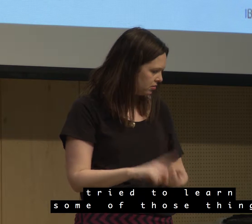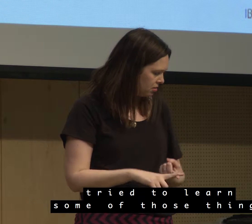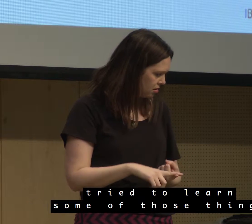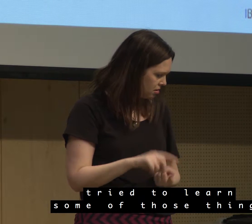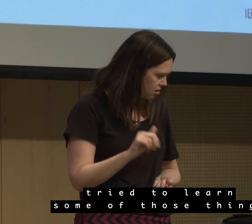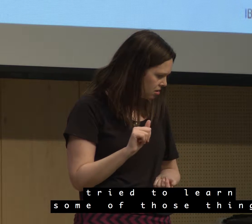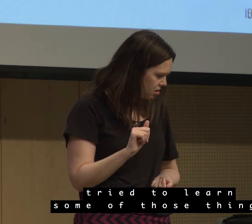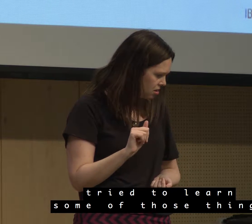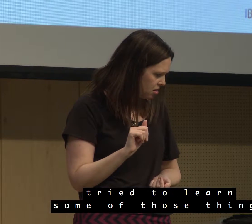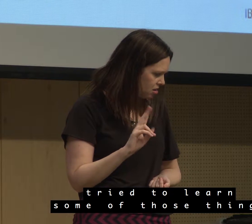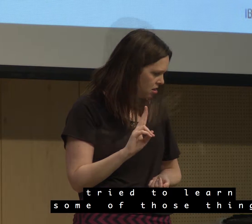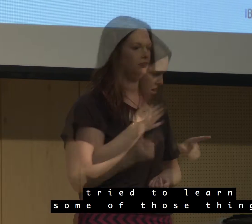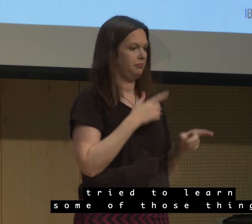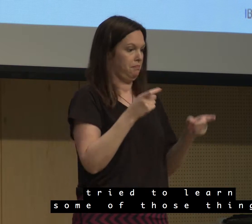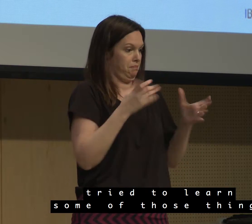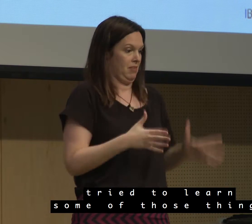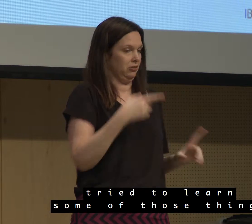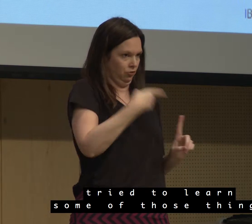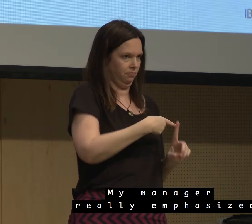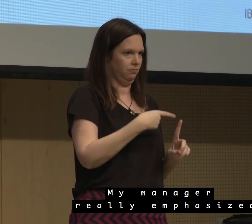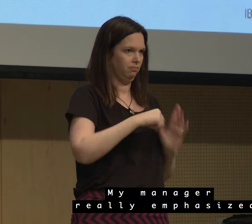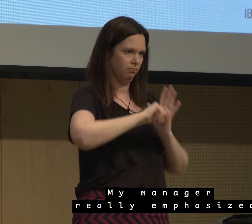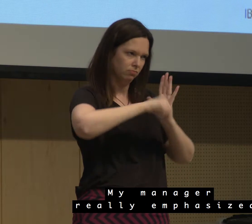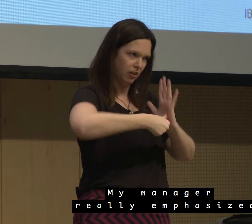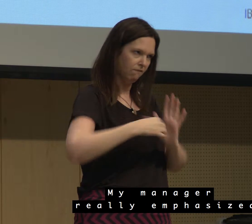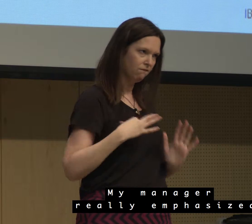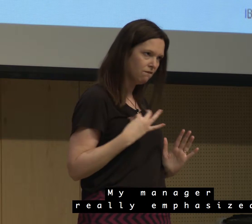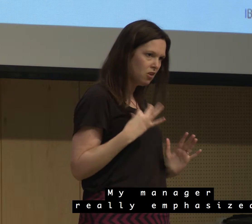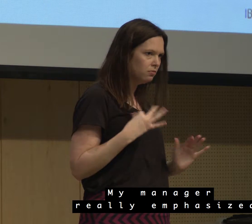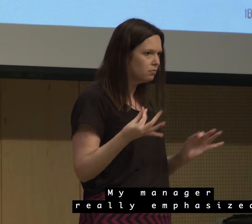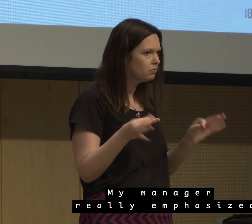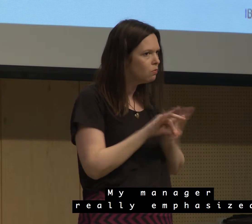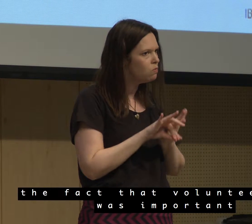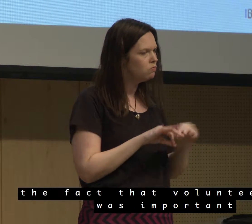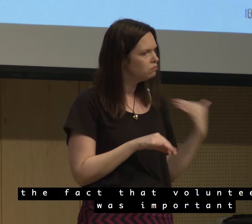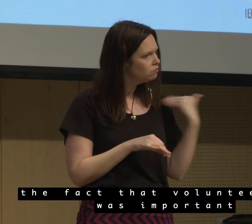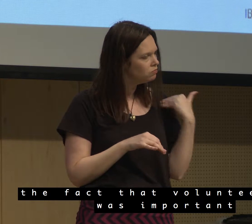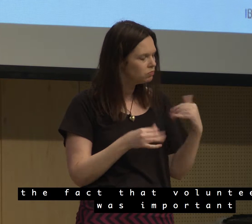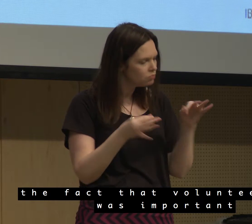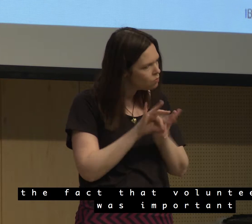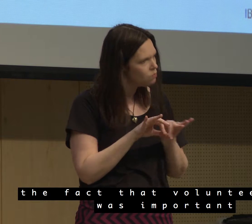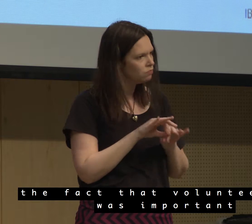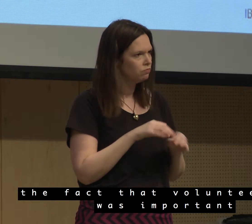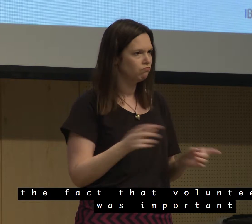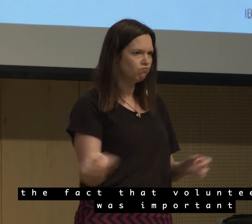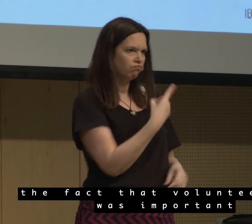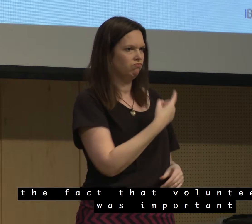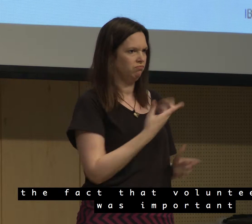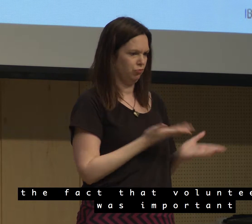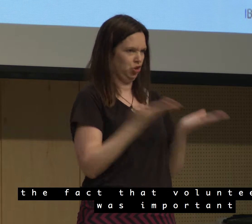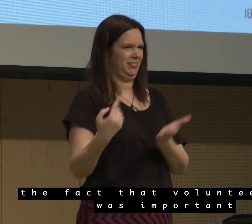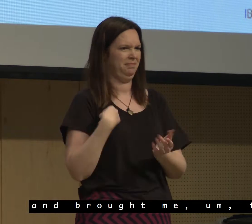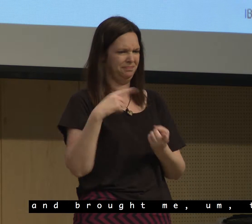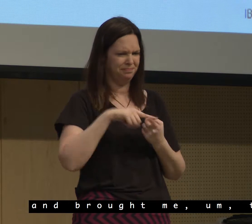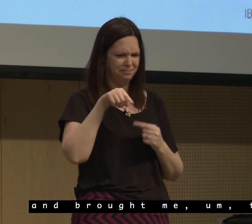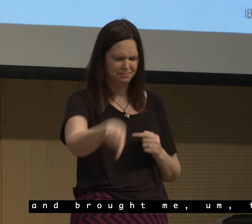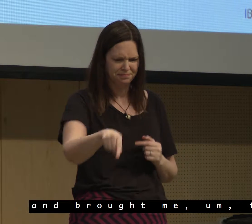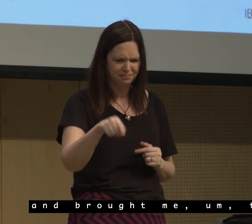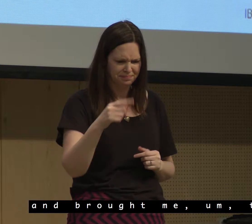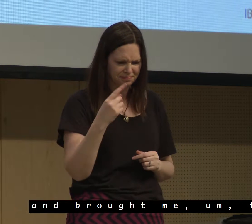to learn some of those things. My manager really emphasized the fact that volunteering was important and brought